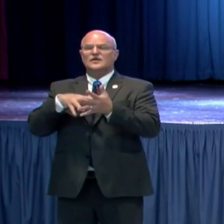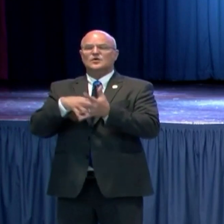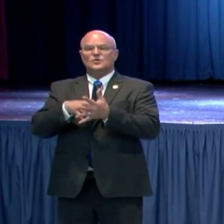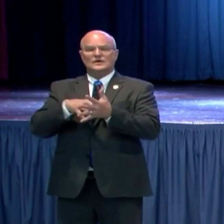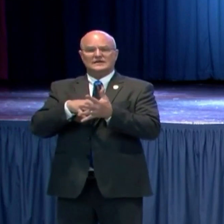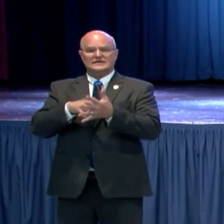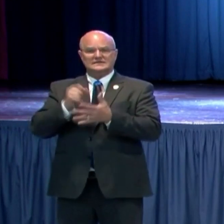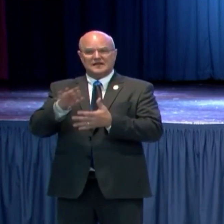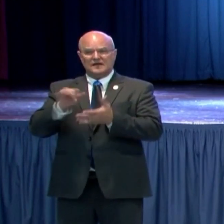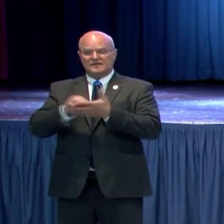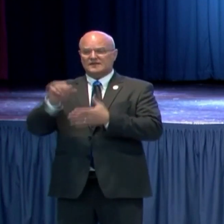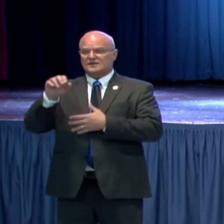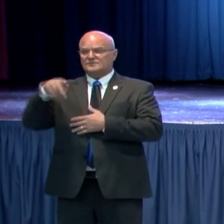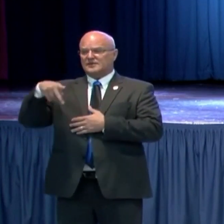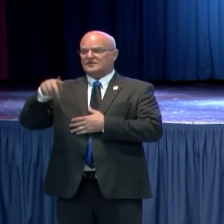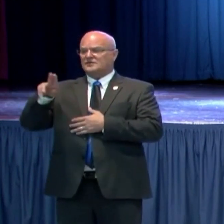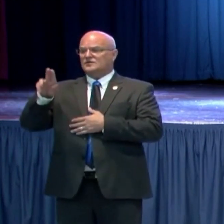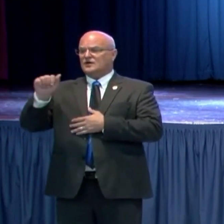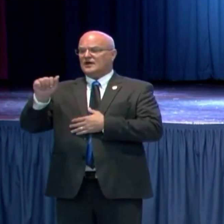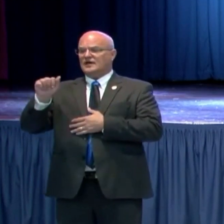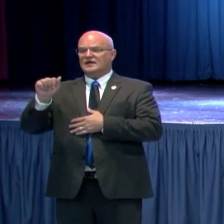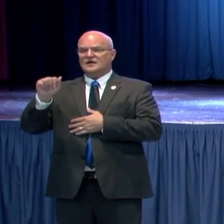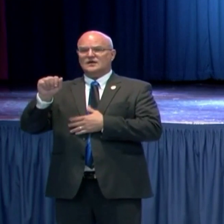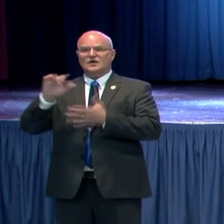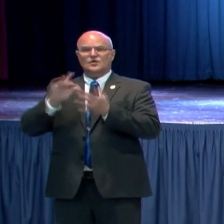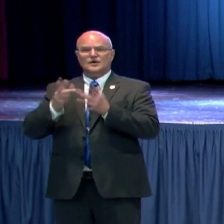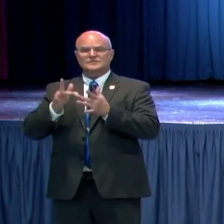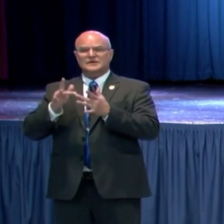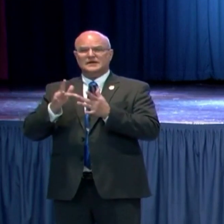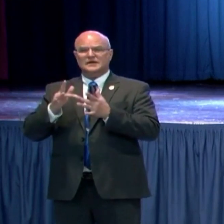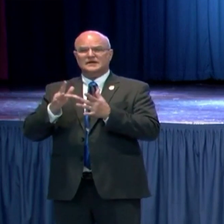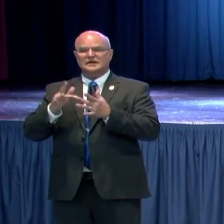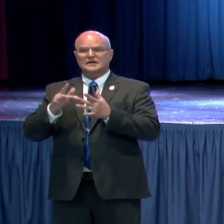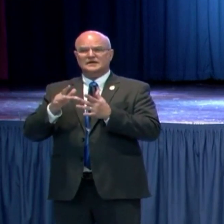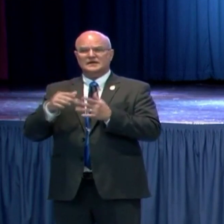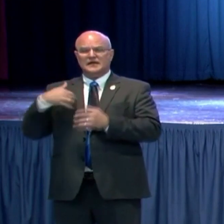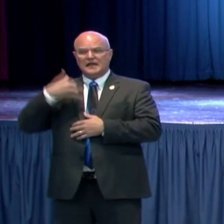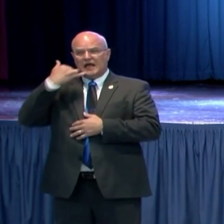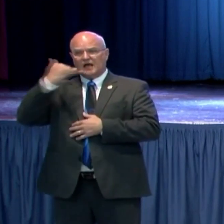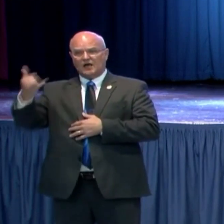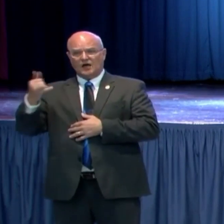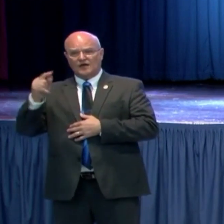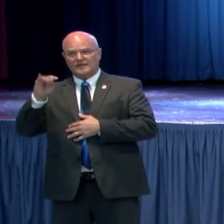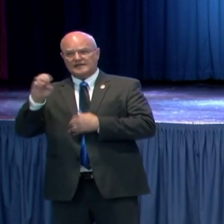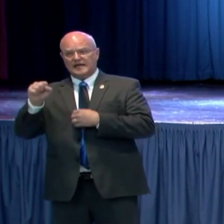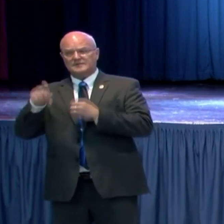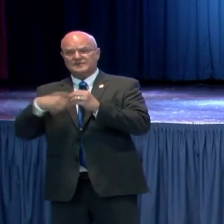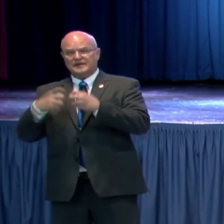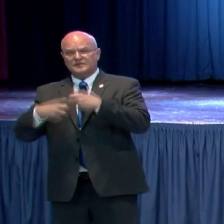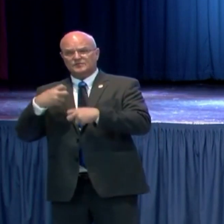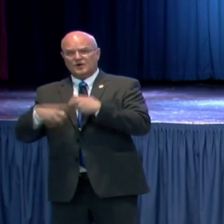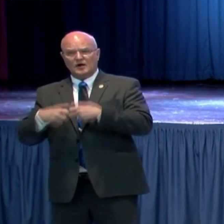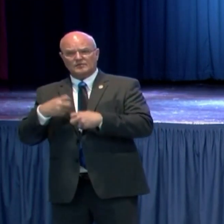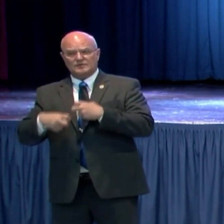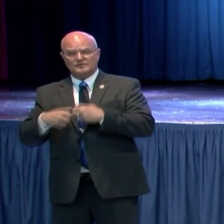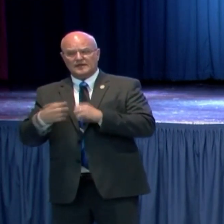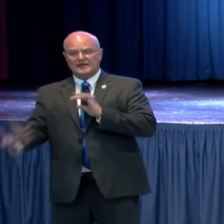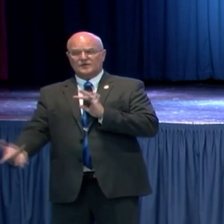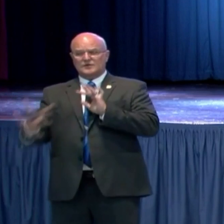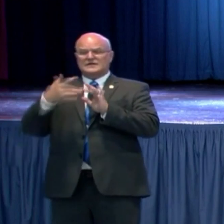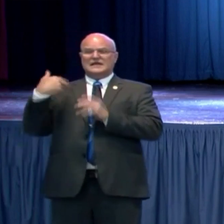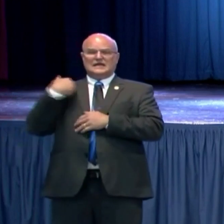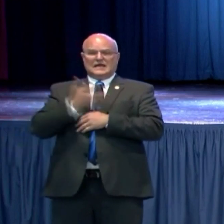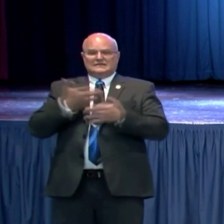vulnerability on the PUA website after an applicant called the Times to notify us about the problem. This person reached out to us